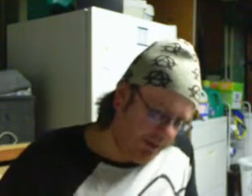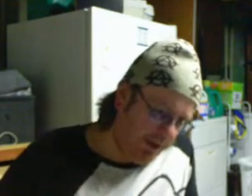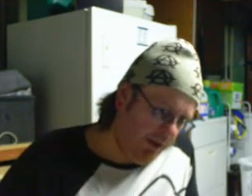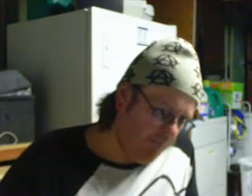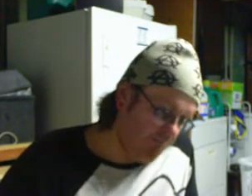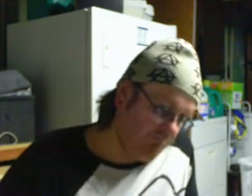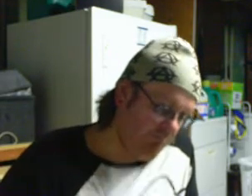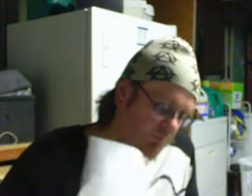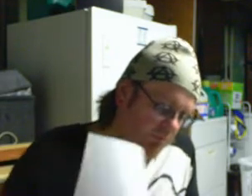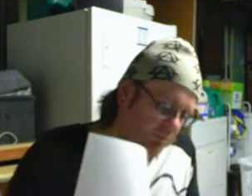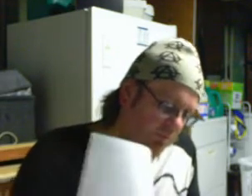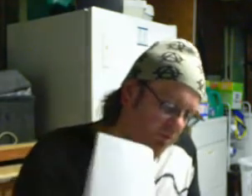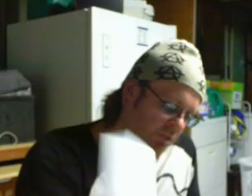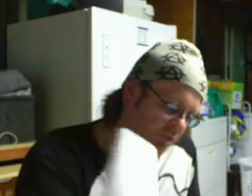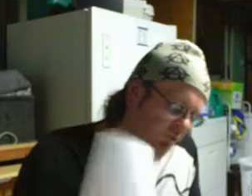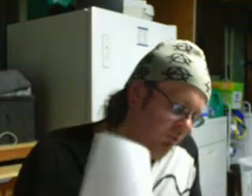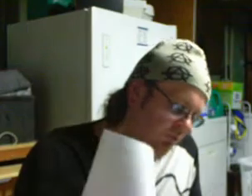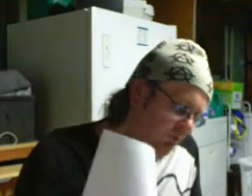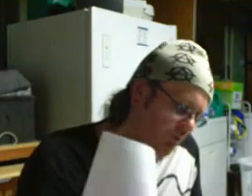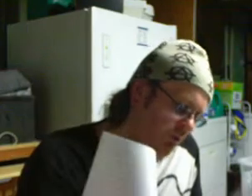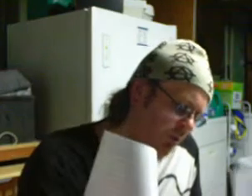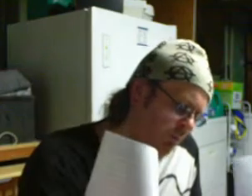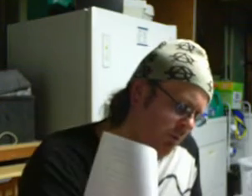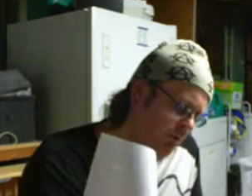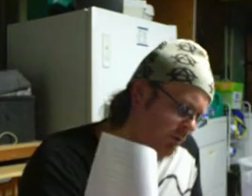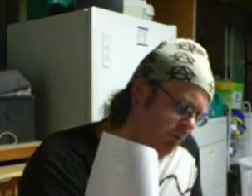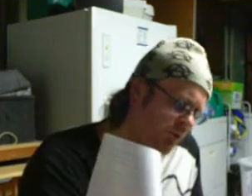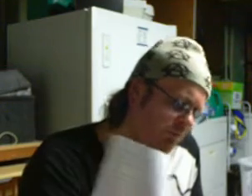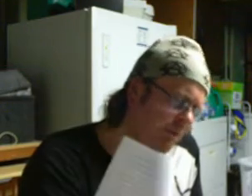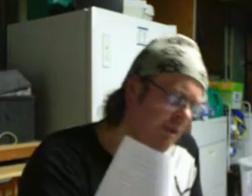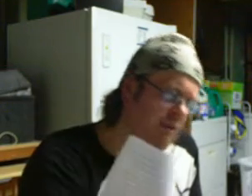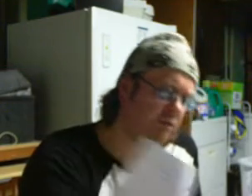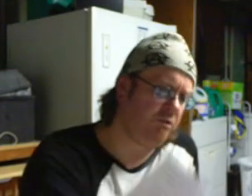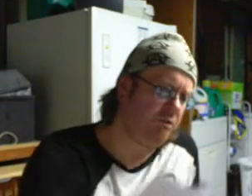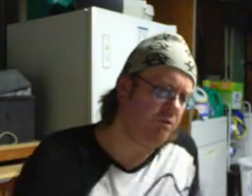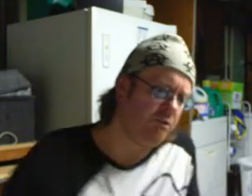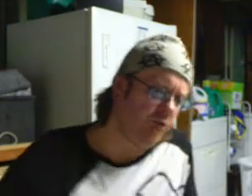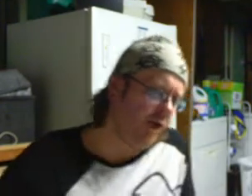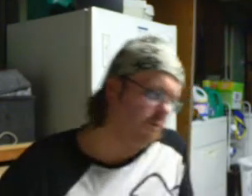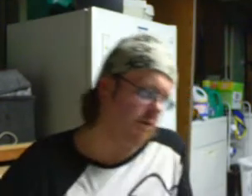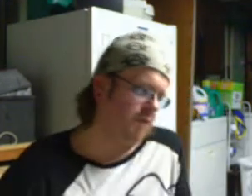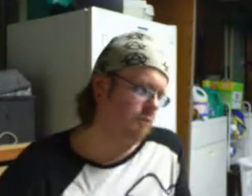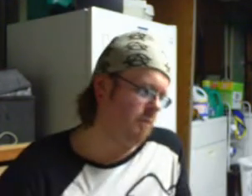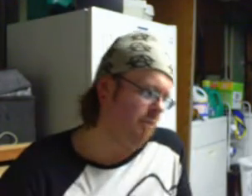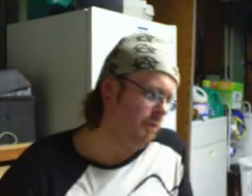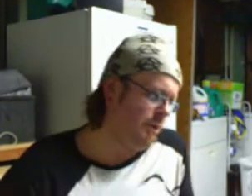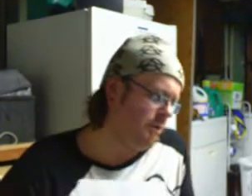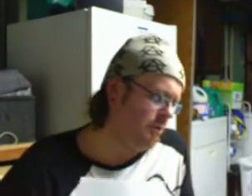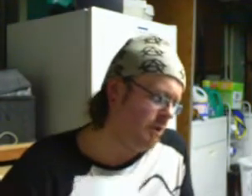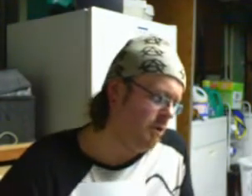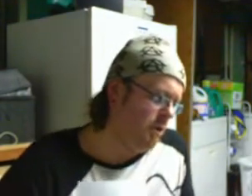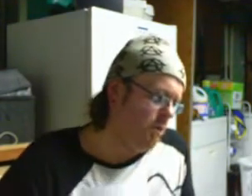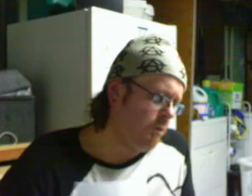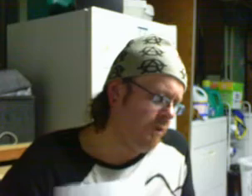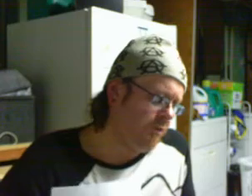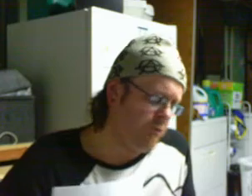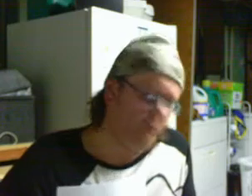And this is like the CPS guidelines for everything. It's like we take children,